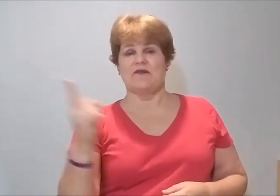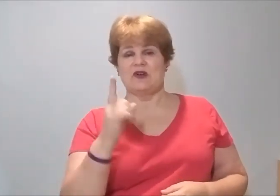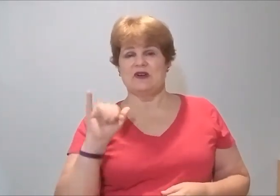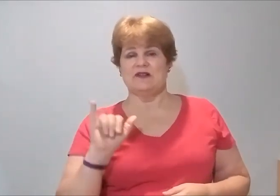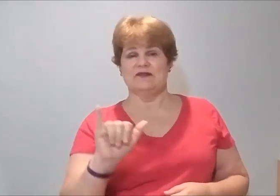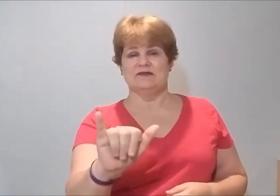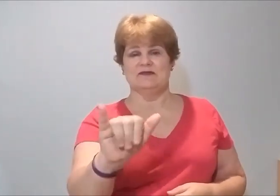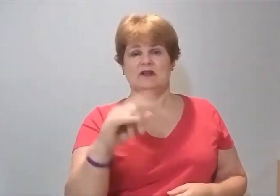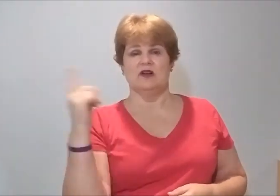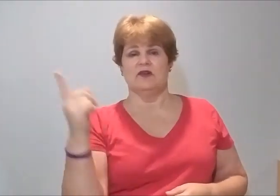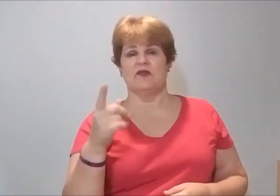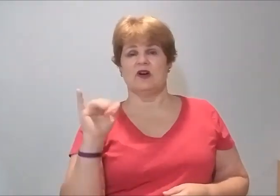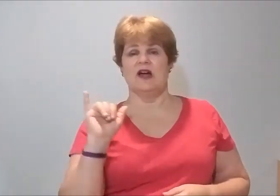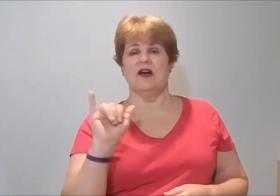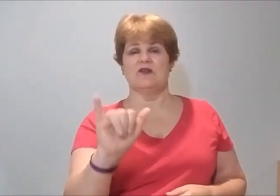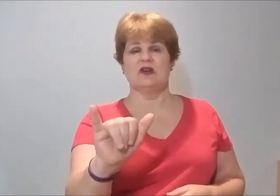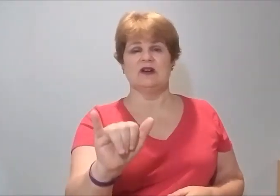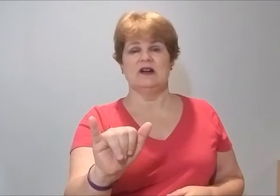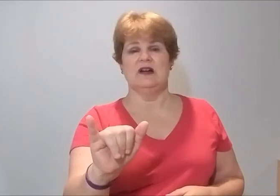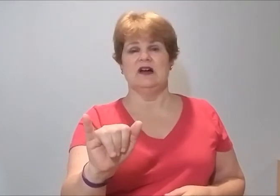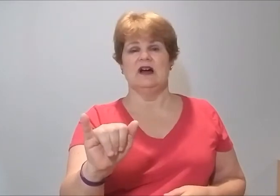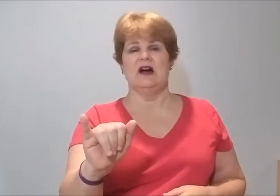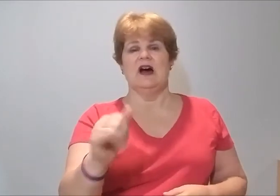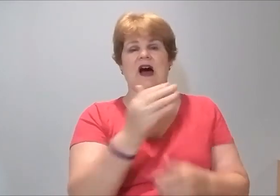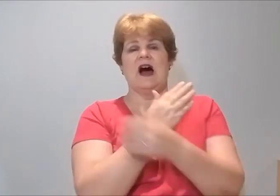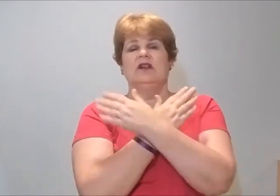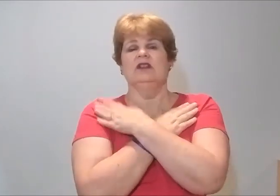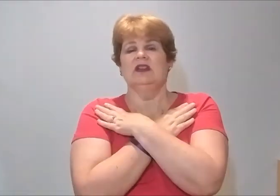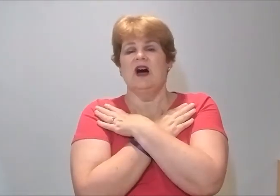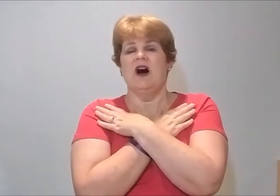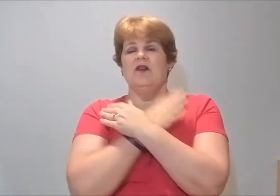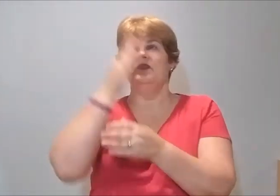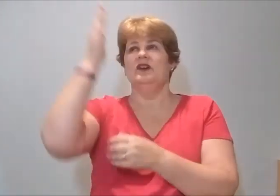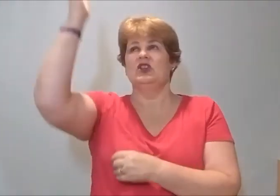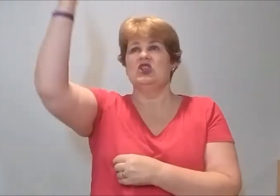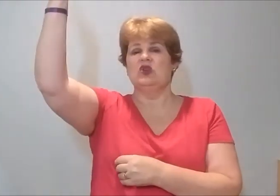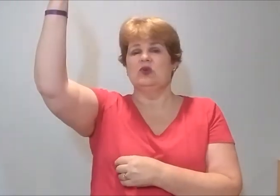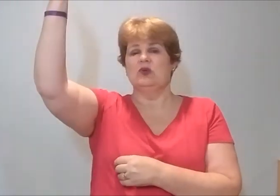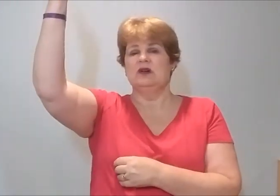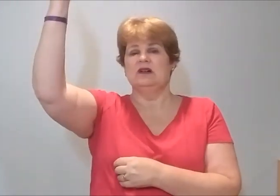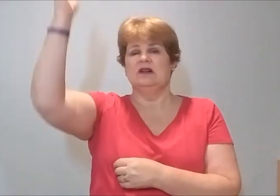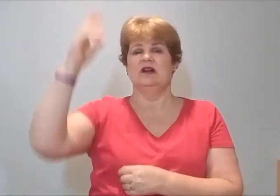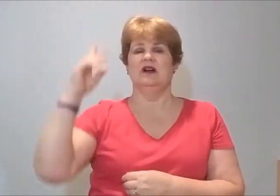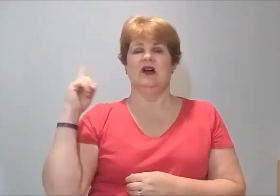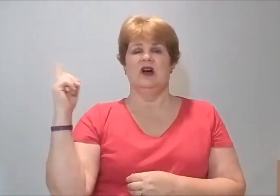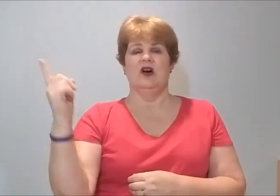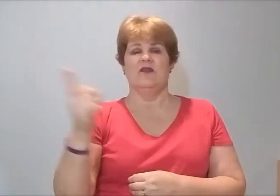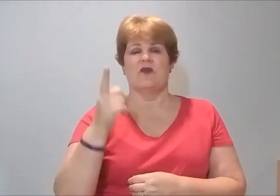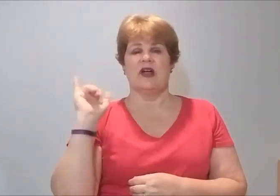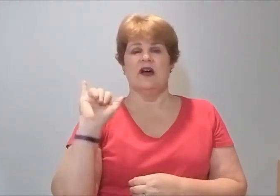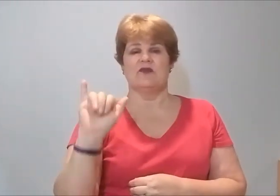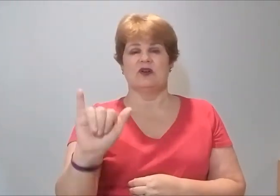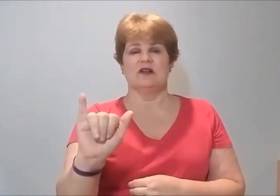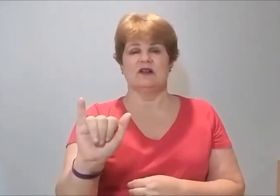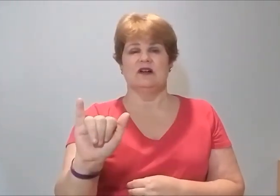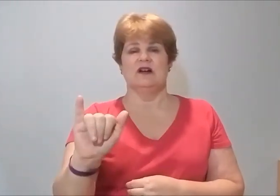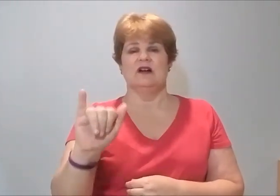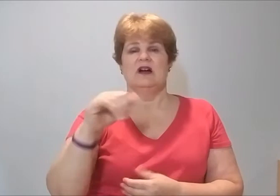Forever, forever I'll love you. Forever